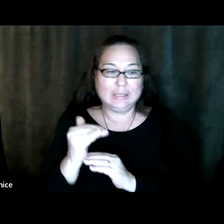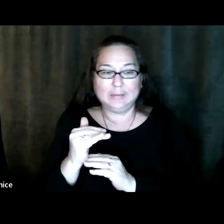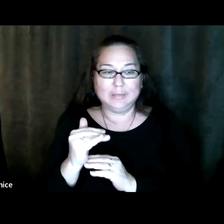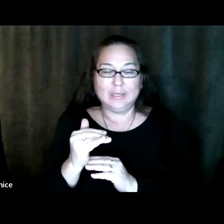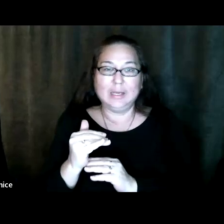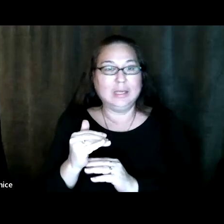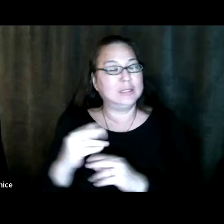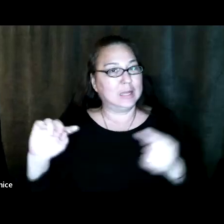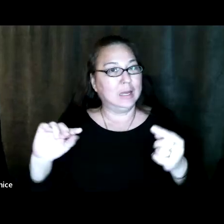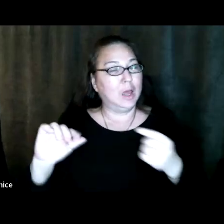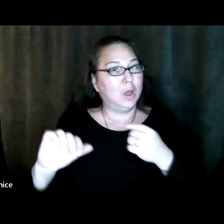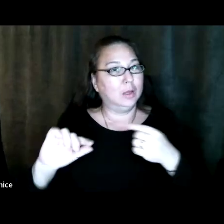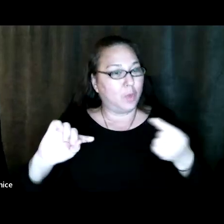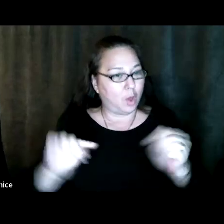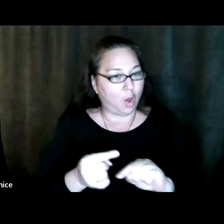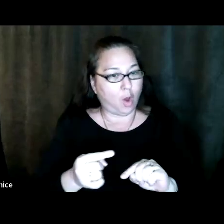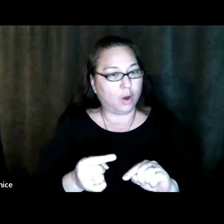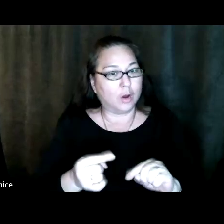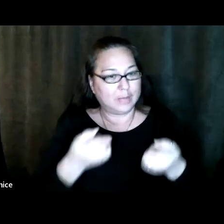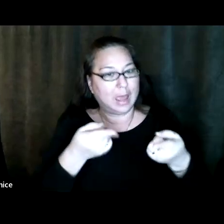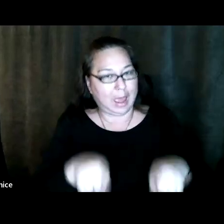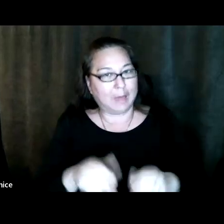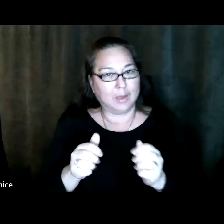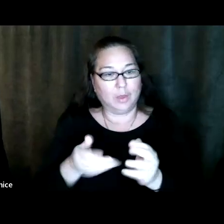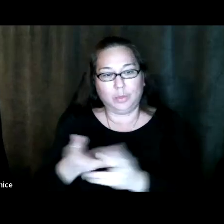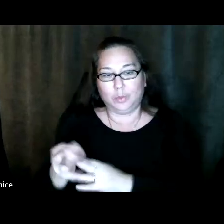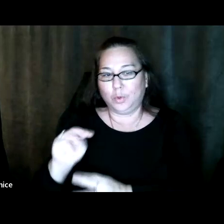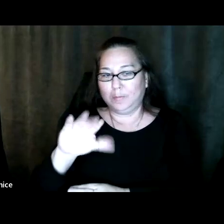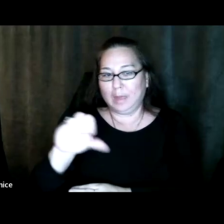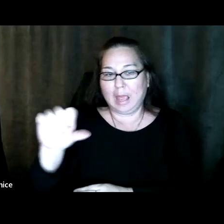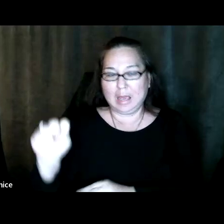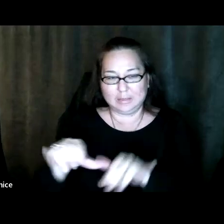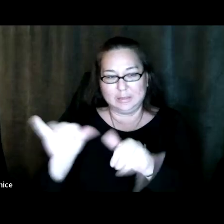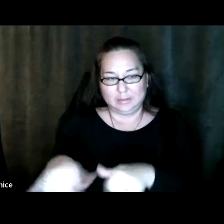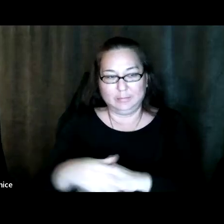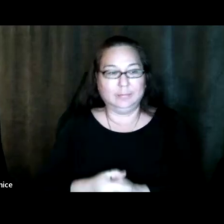Corporate interests led by the Boston Globe fought fiercely to defend the existing